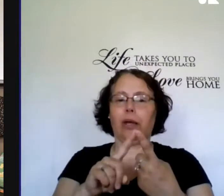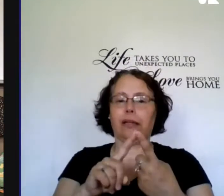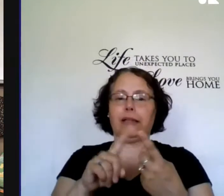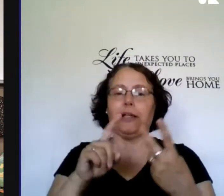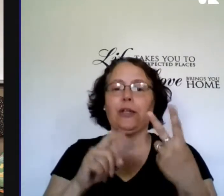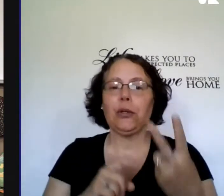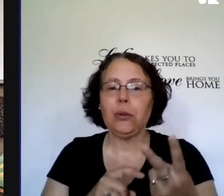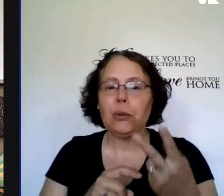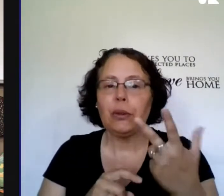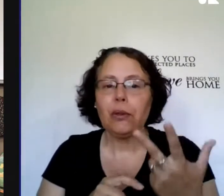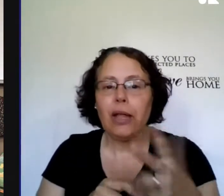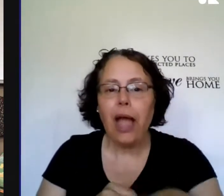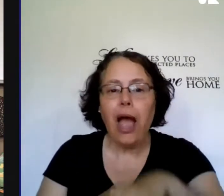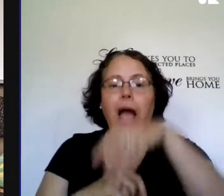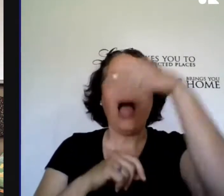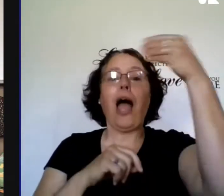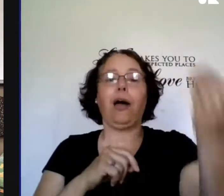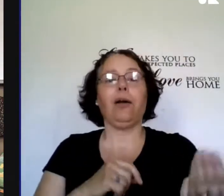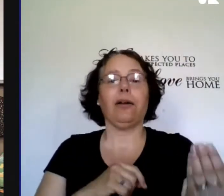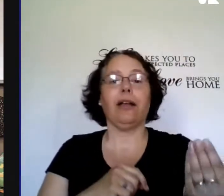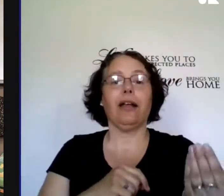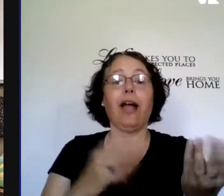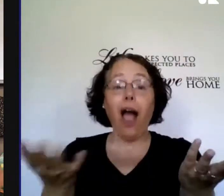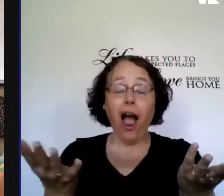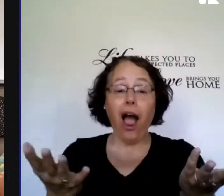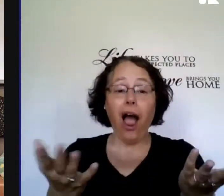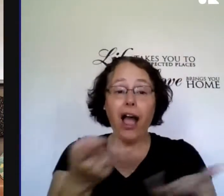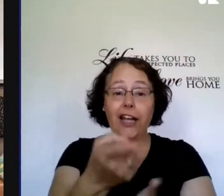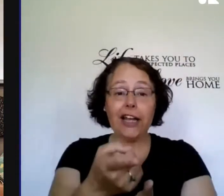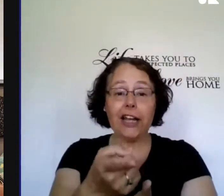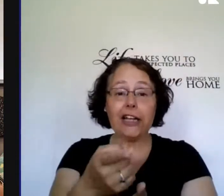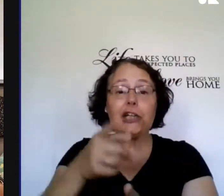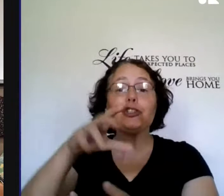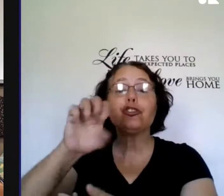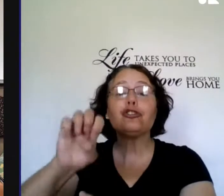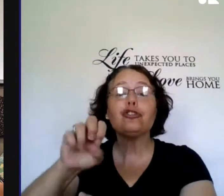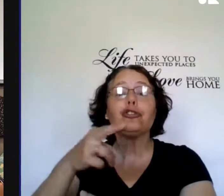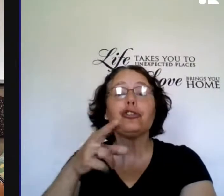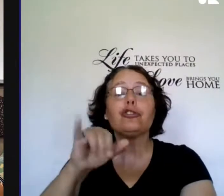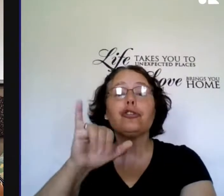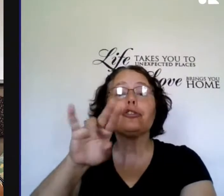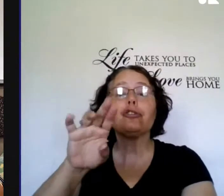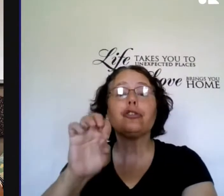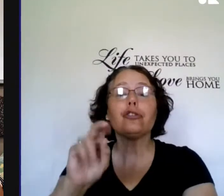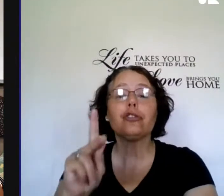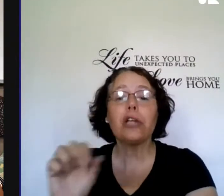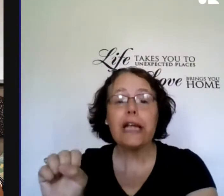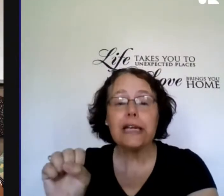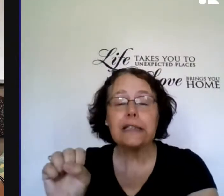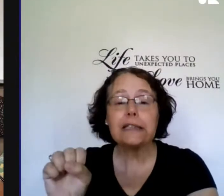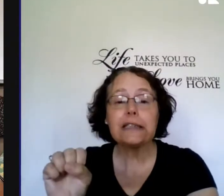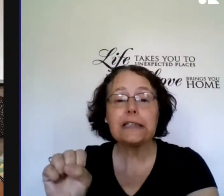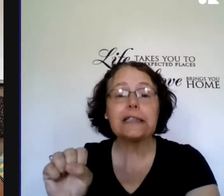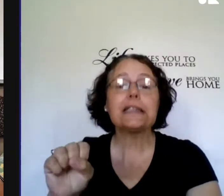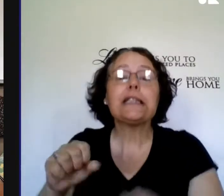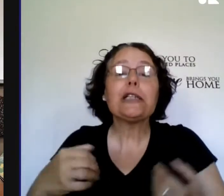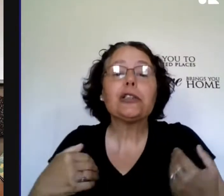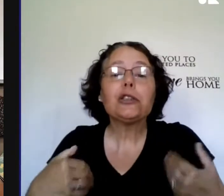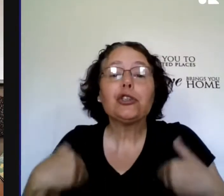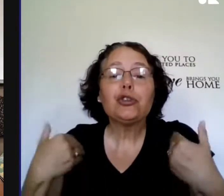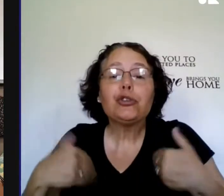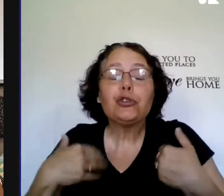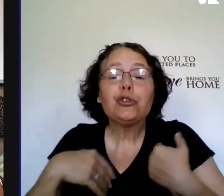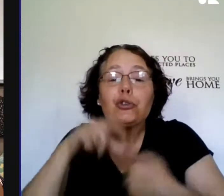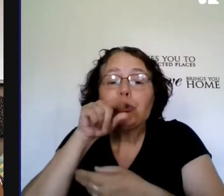2, 3. It's little chicks. How many chicks do you